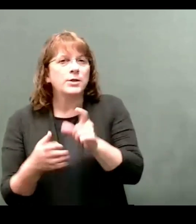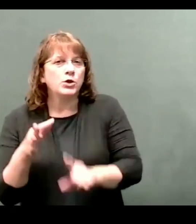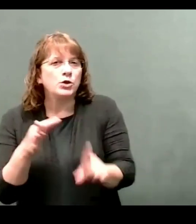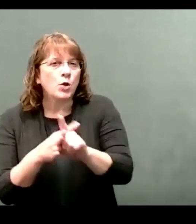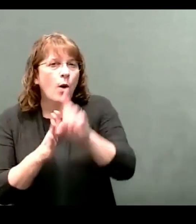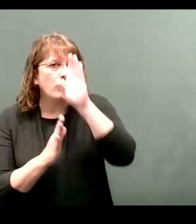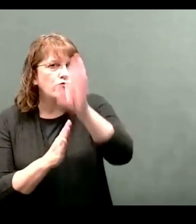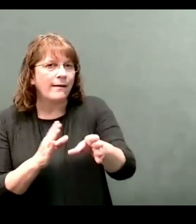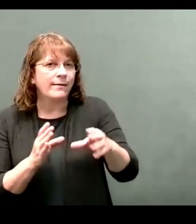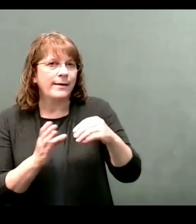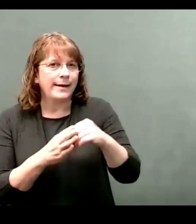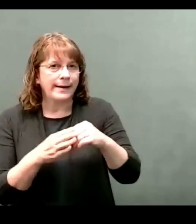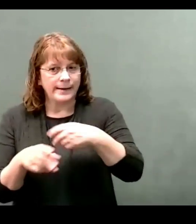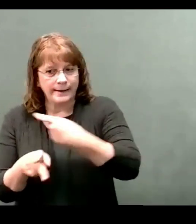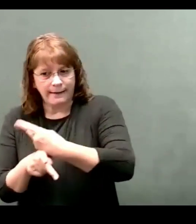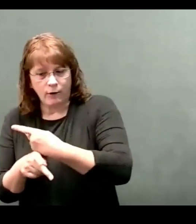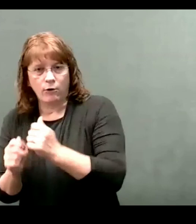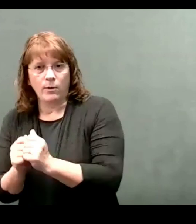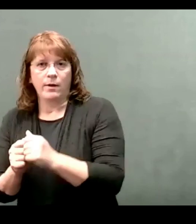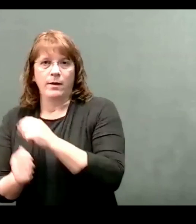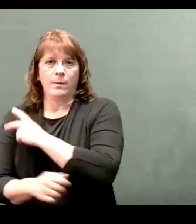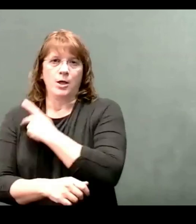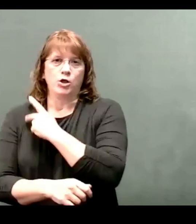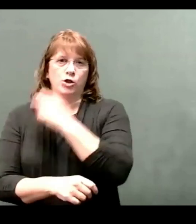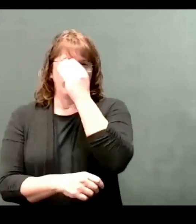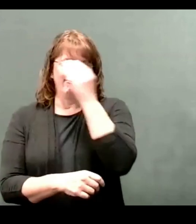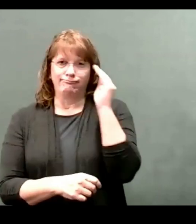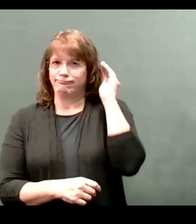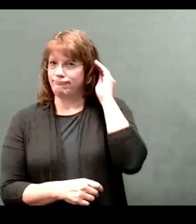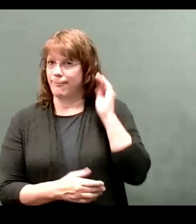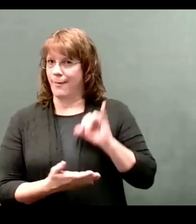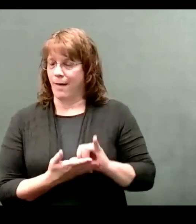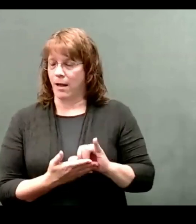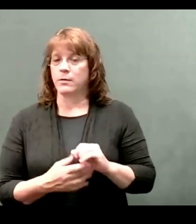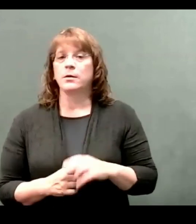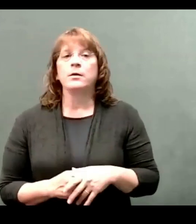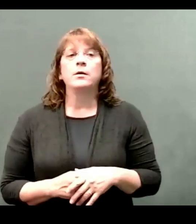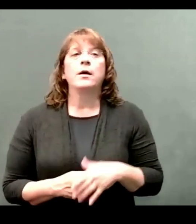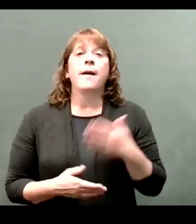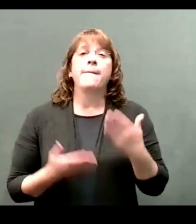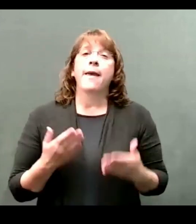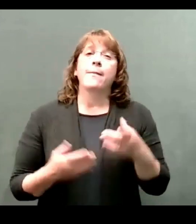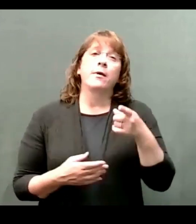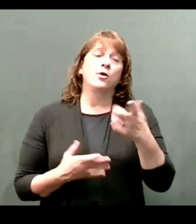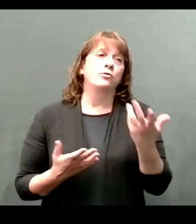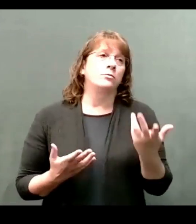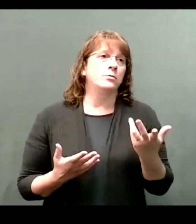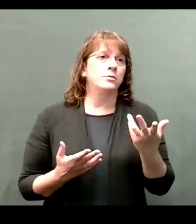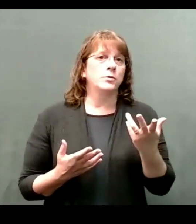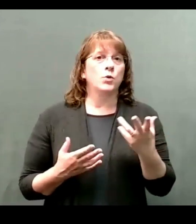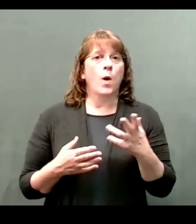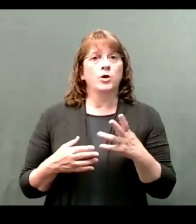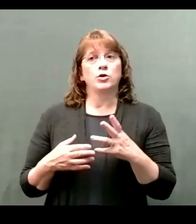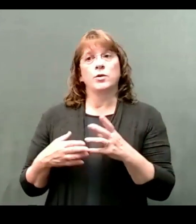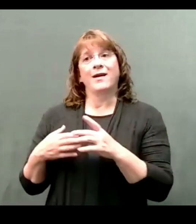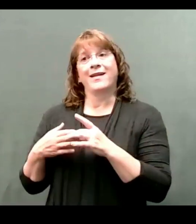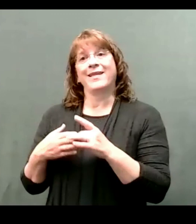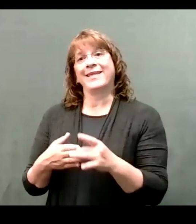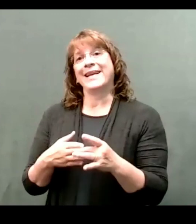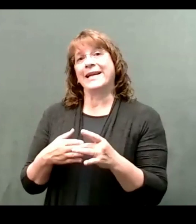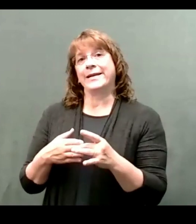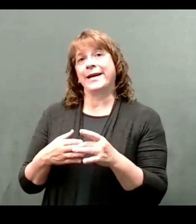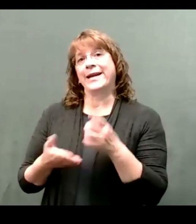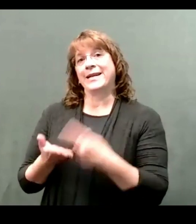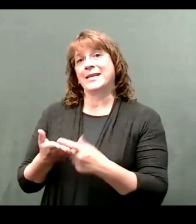up directly in our care with the patient. So just keep that in mind. And, it might prompt you to lead your discussions with patients